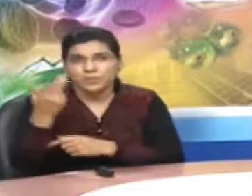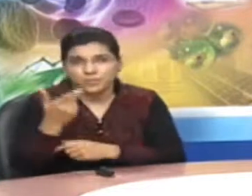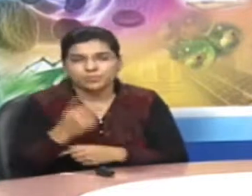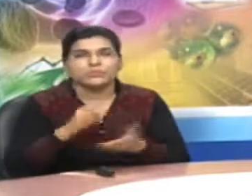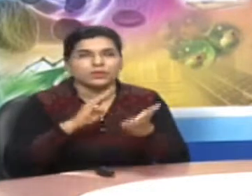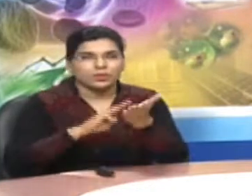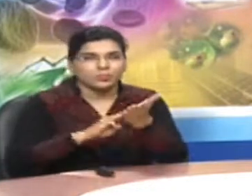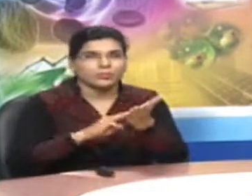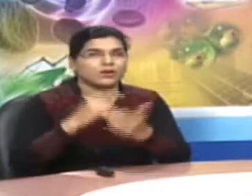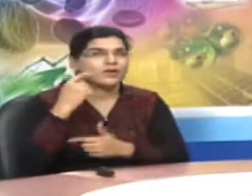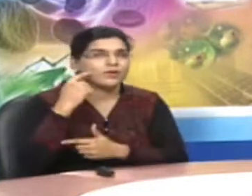it?